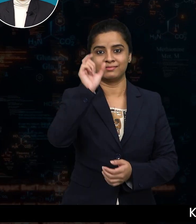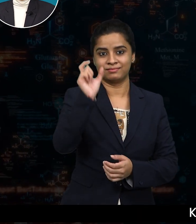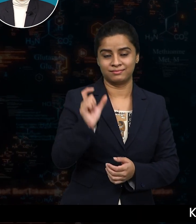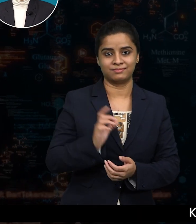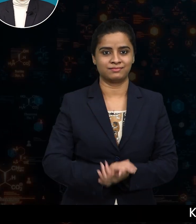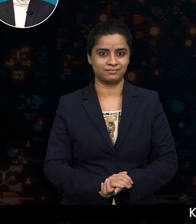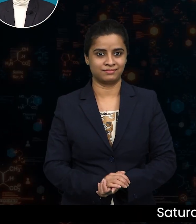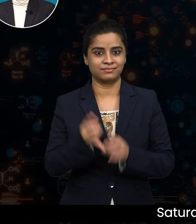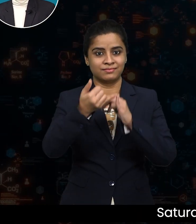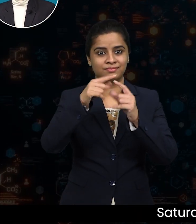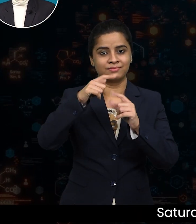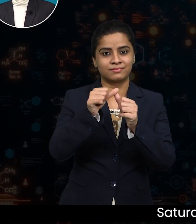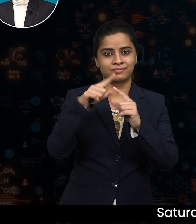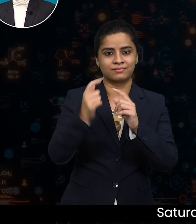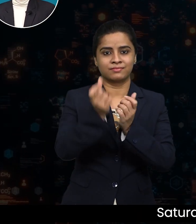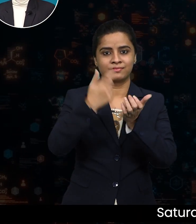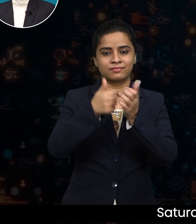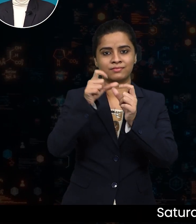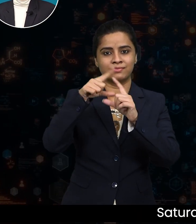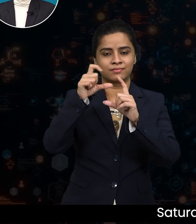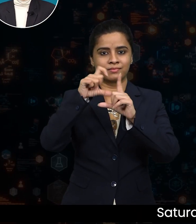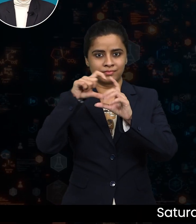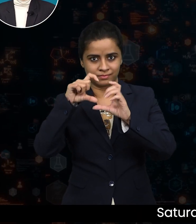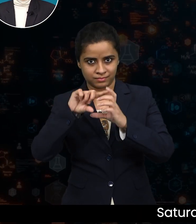Keywords are saturated hydrocarbon.